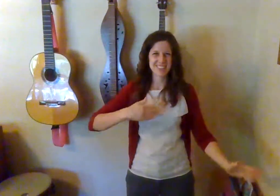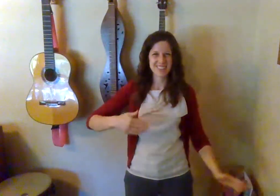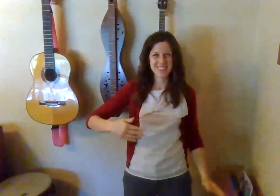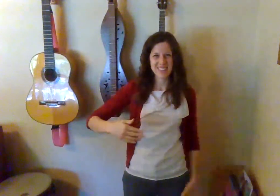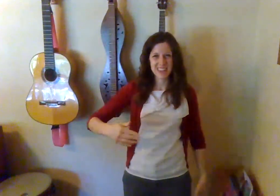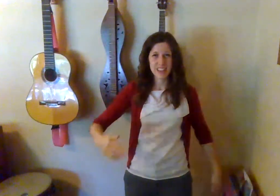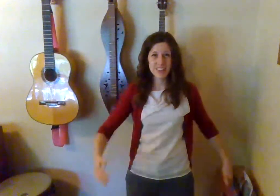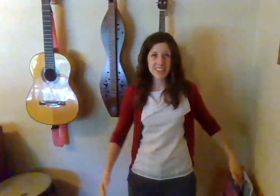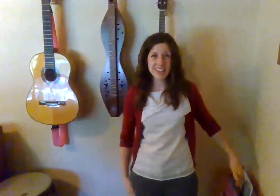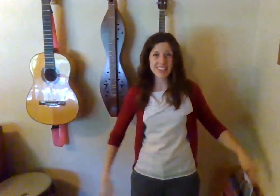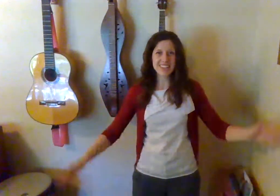Three.